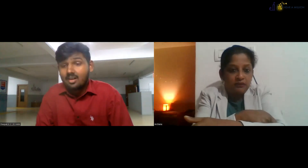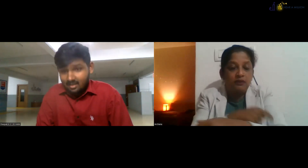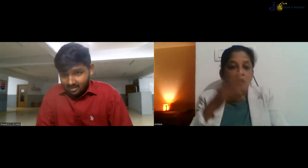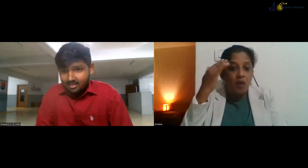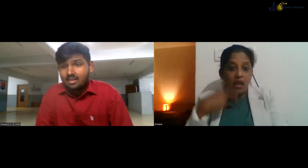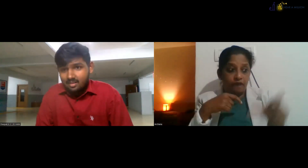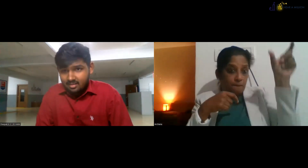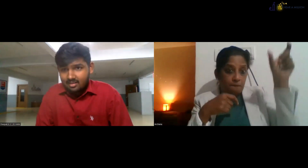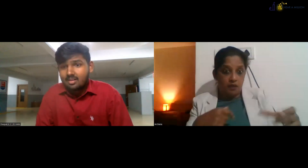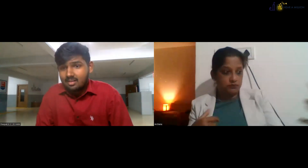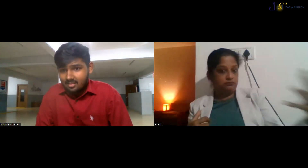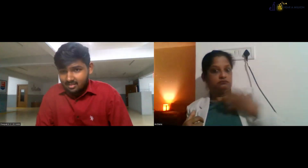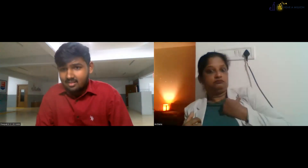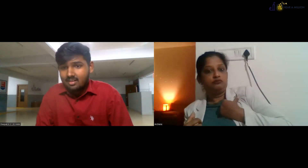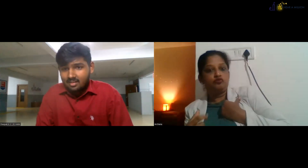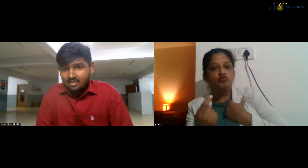the